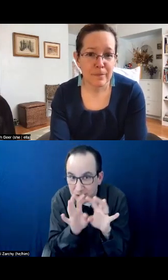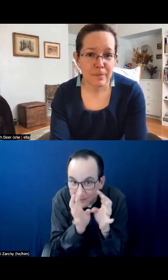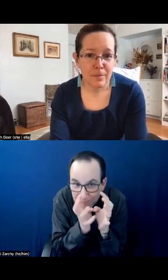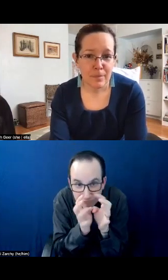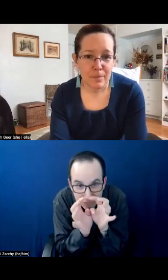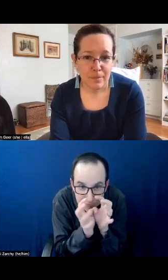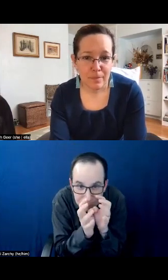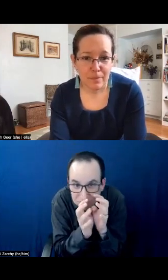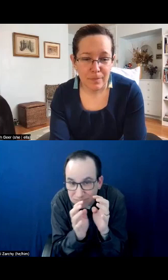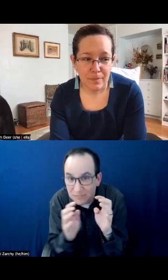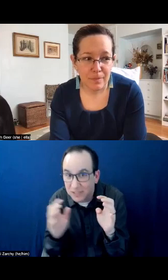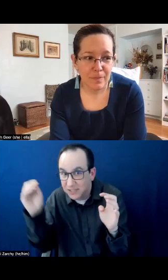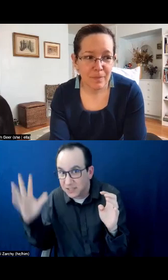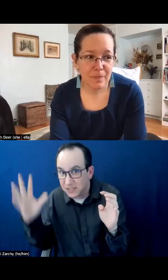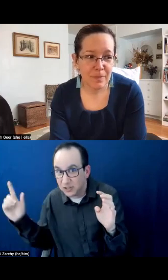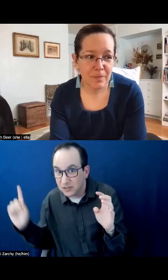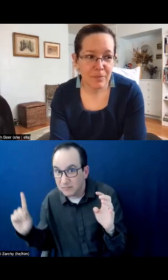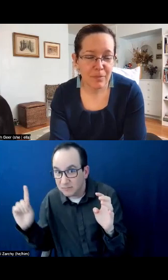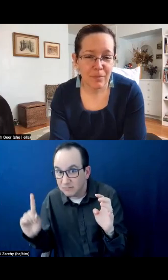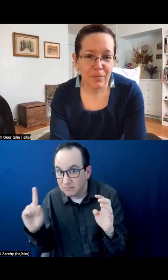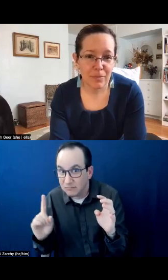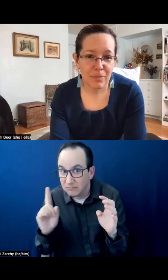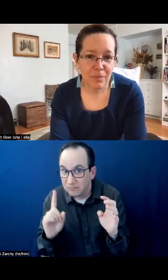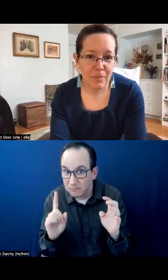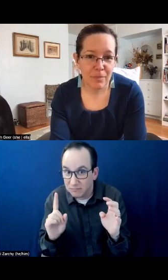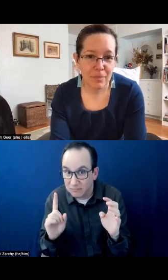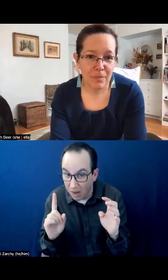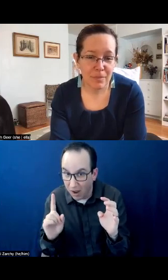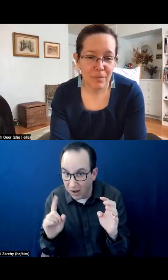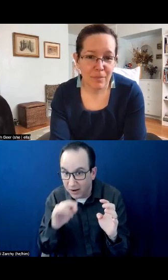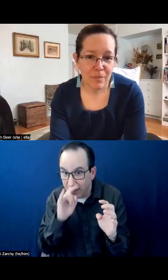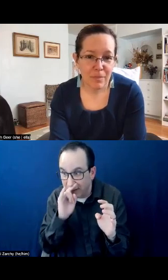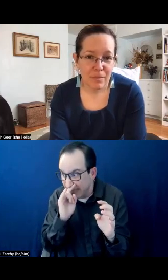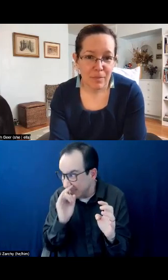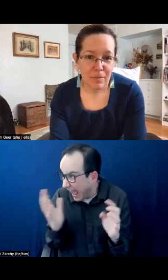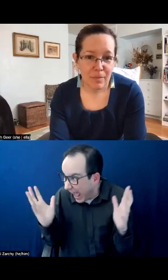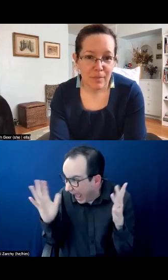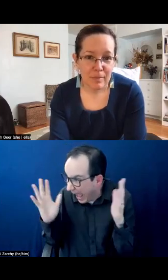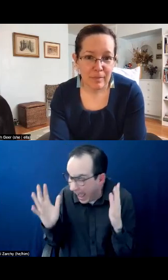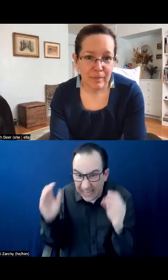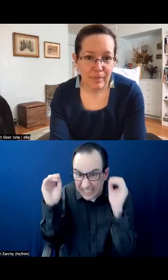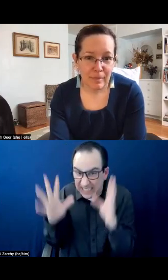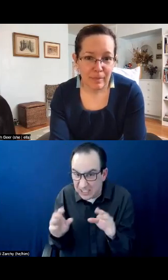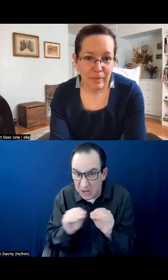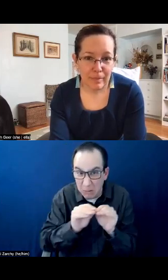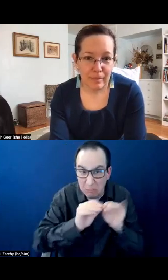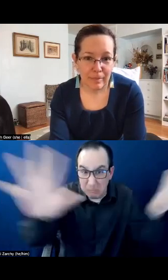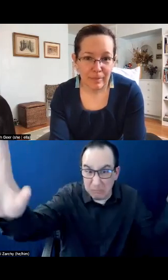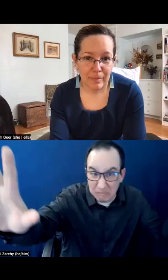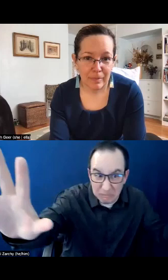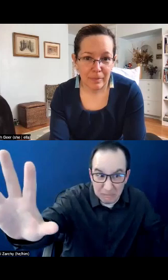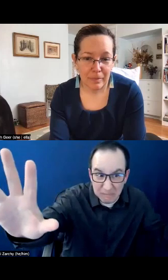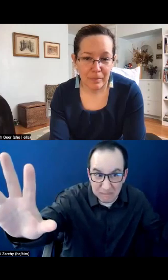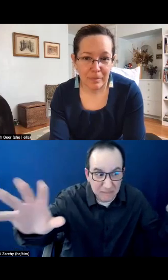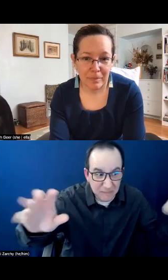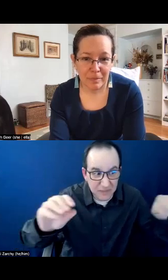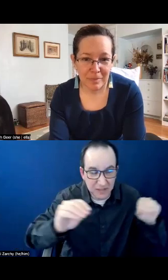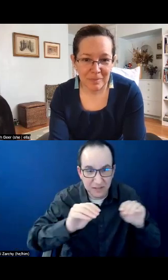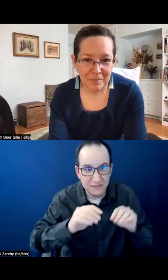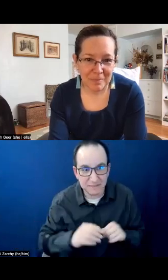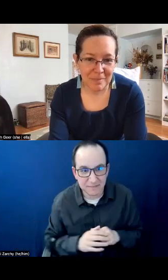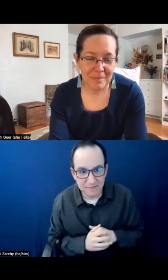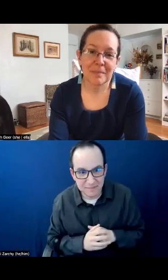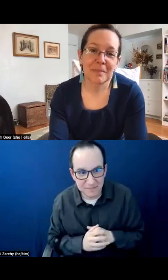a teacher as the children are gathered around, and the teacher is walking toward them. The kids see the teacher and they scatter.